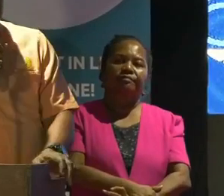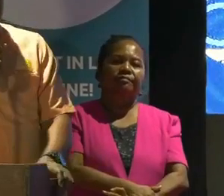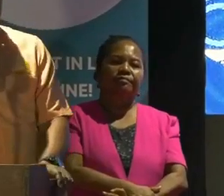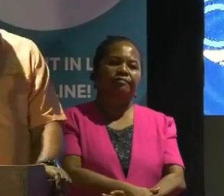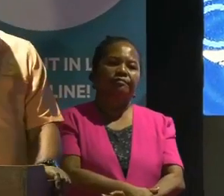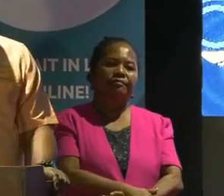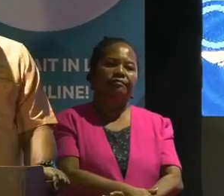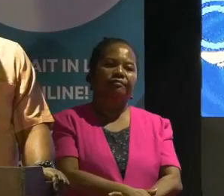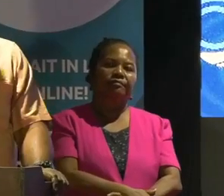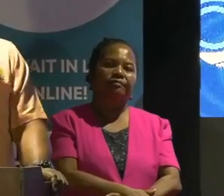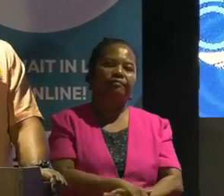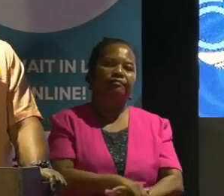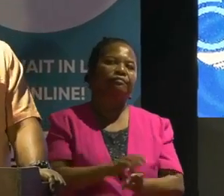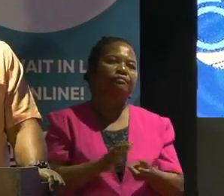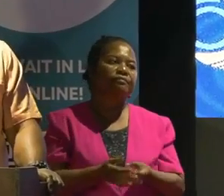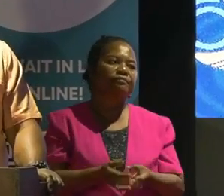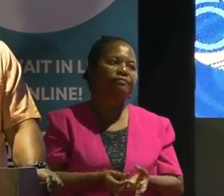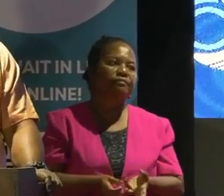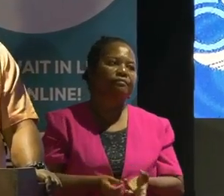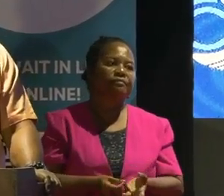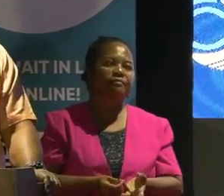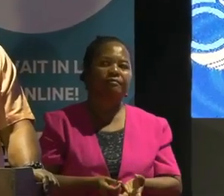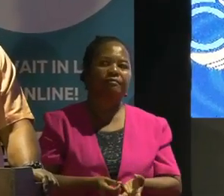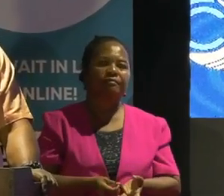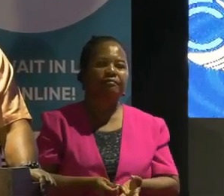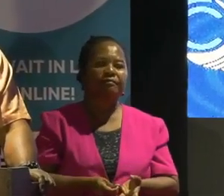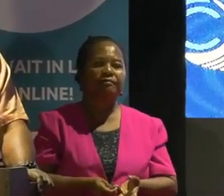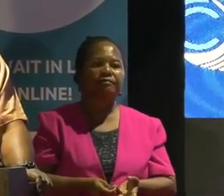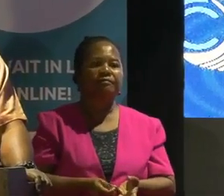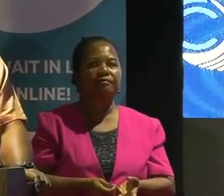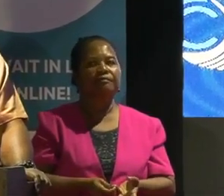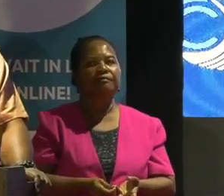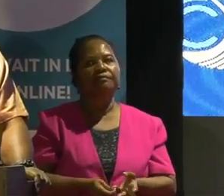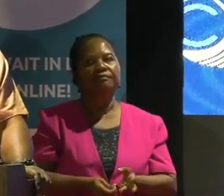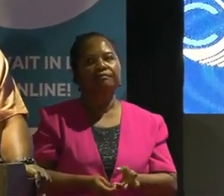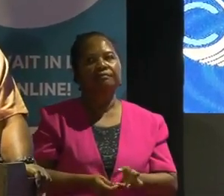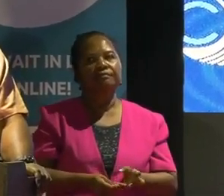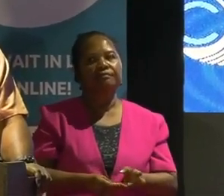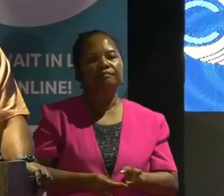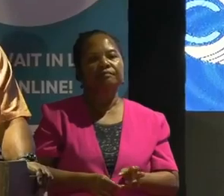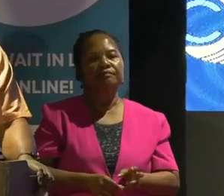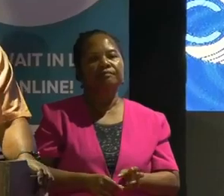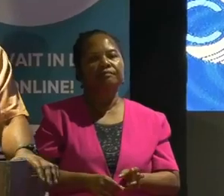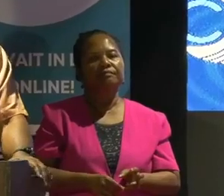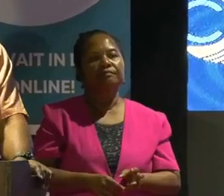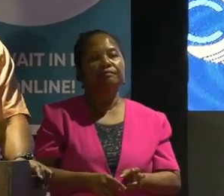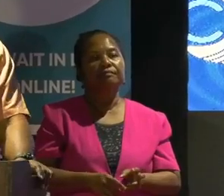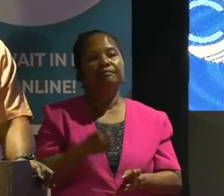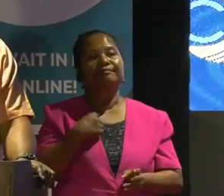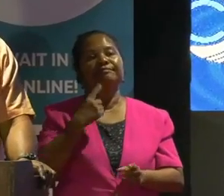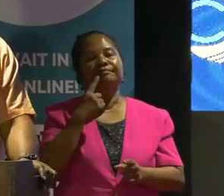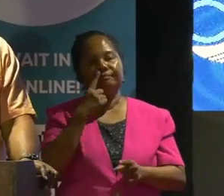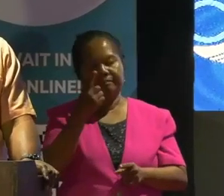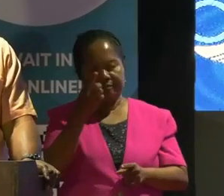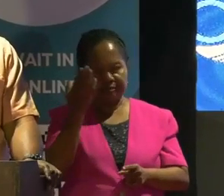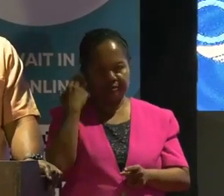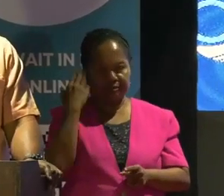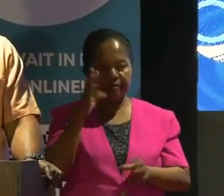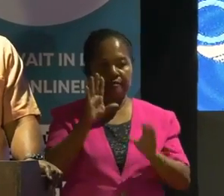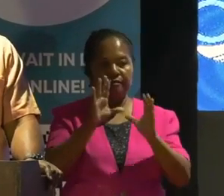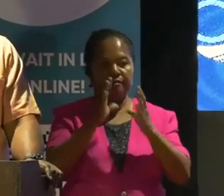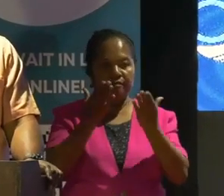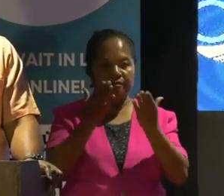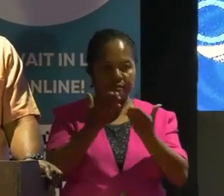In relation to your statement of earnings, as I mentioned earlier, the group